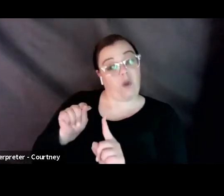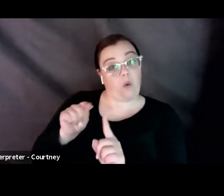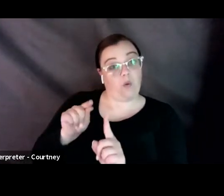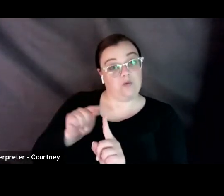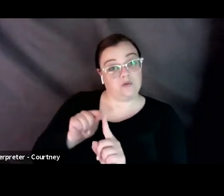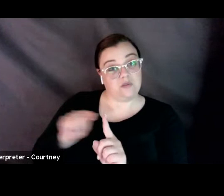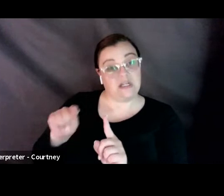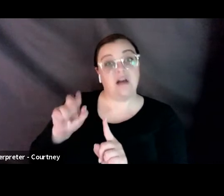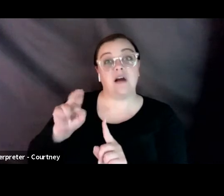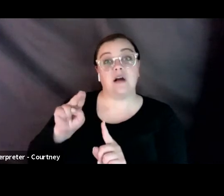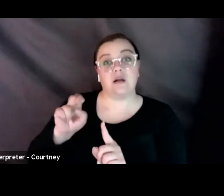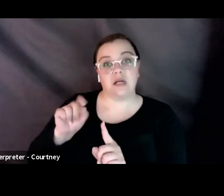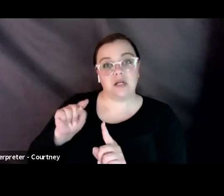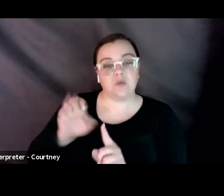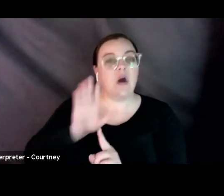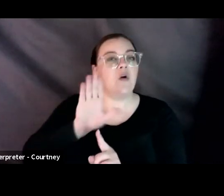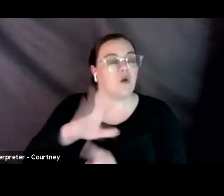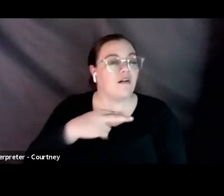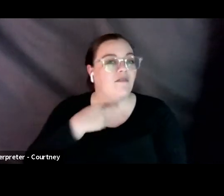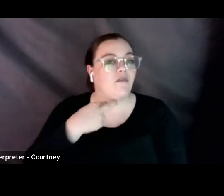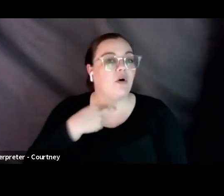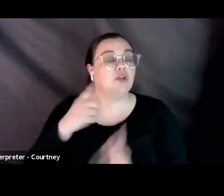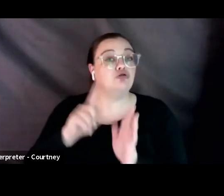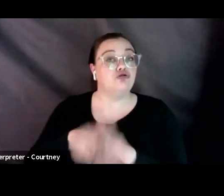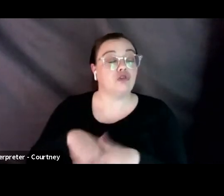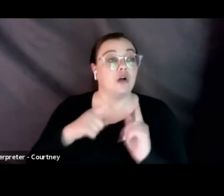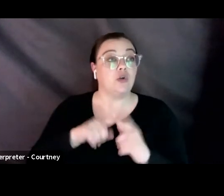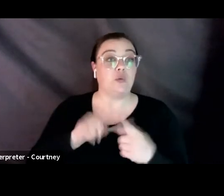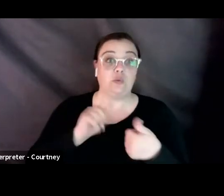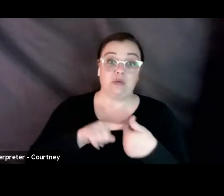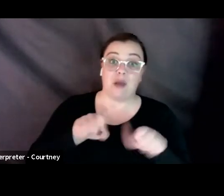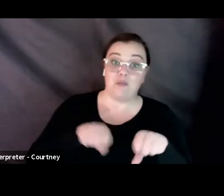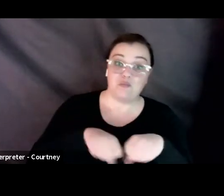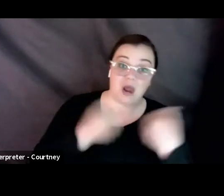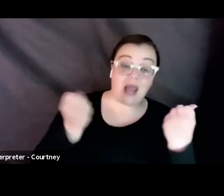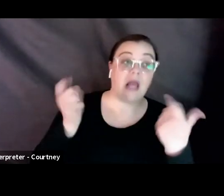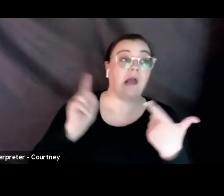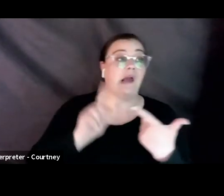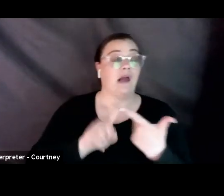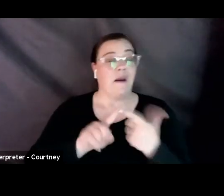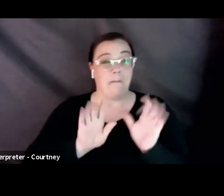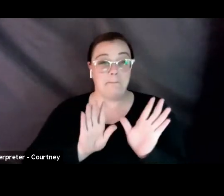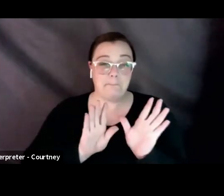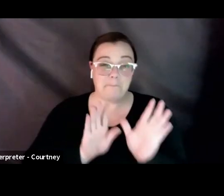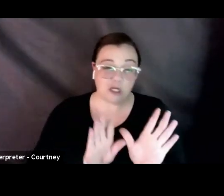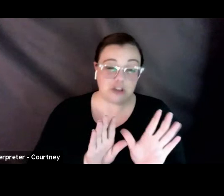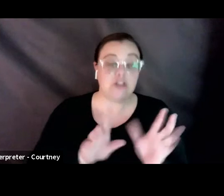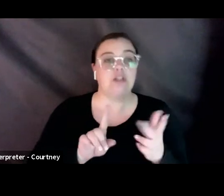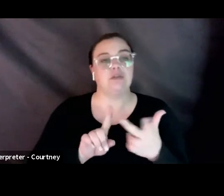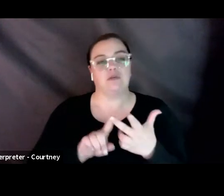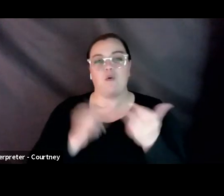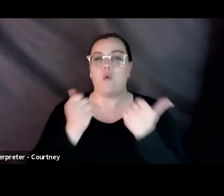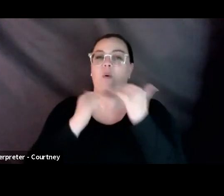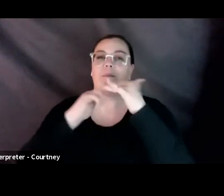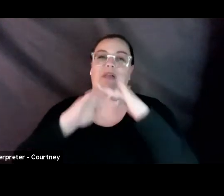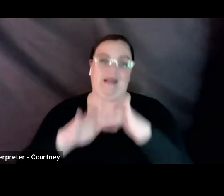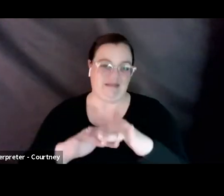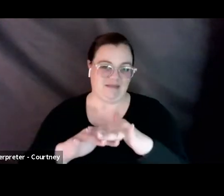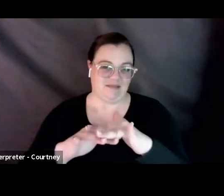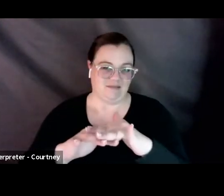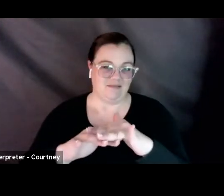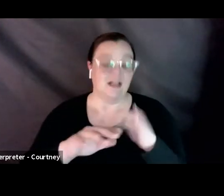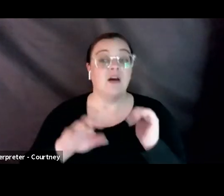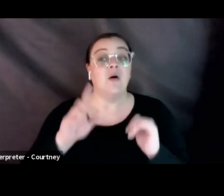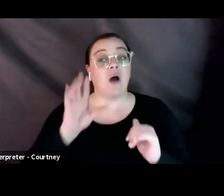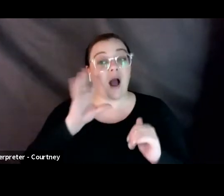or start to push or start to blend. And so what I'm going to introduce to you is an exercise that will get you